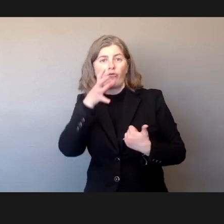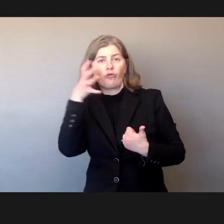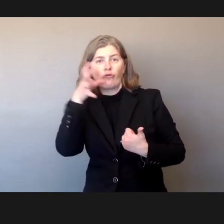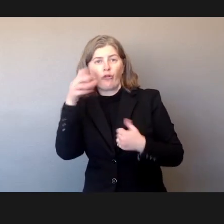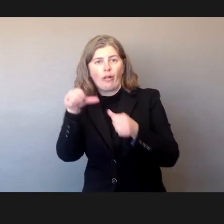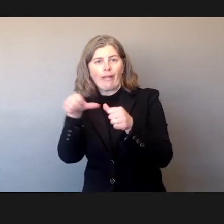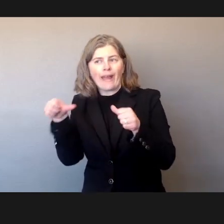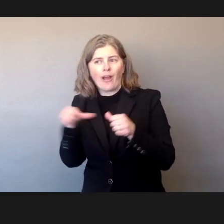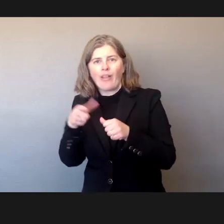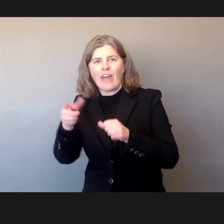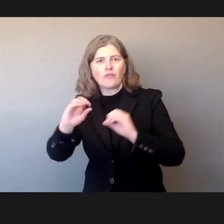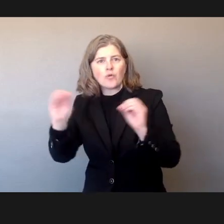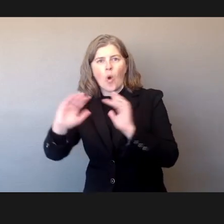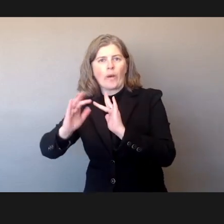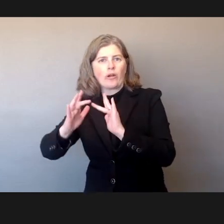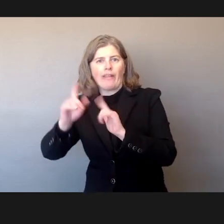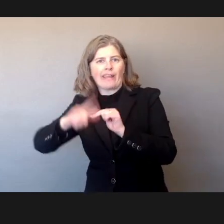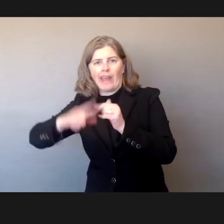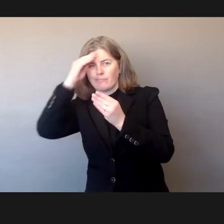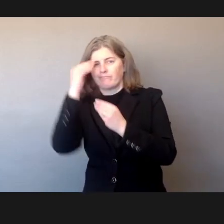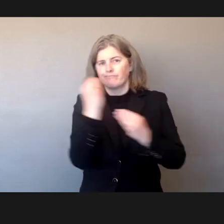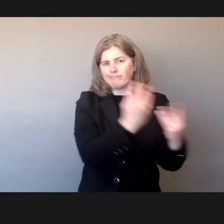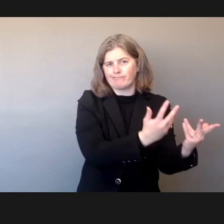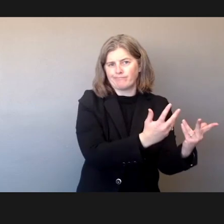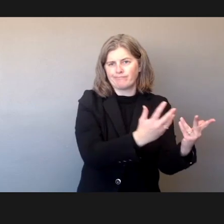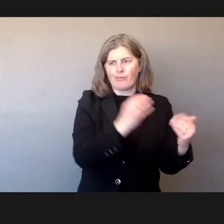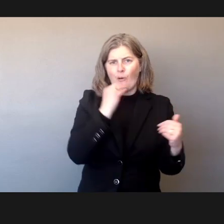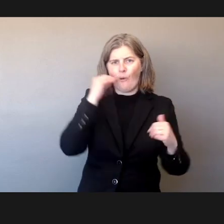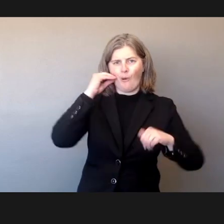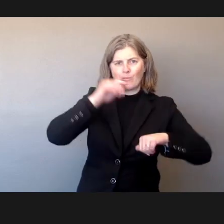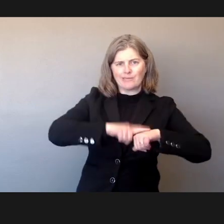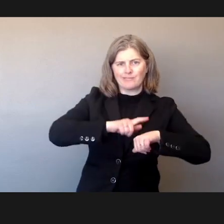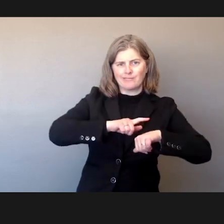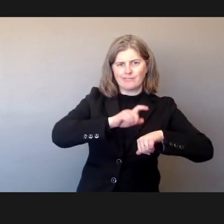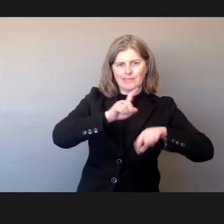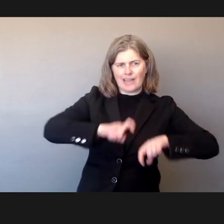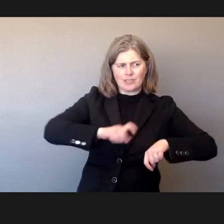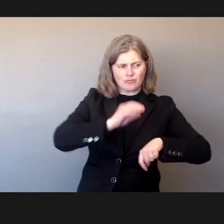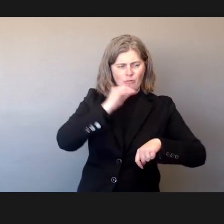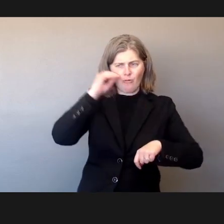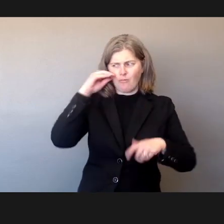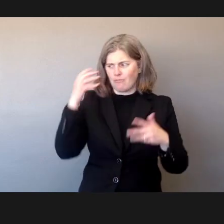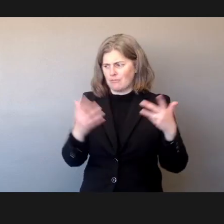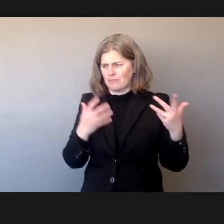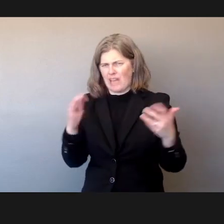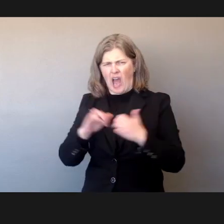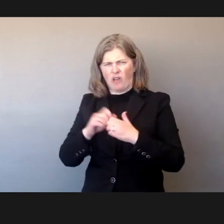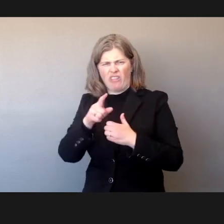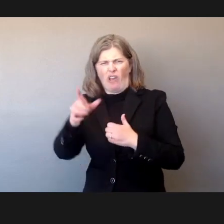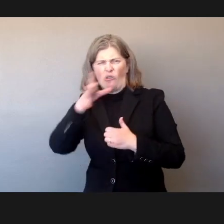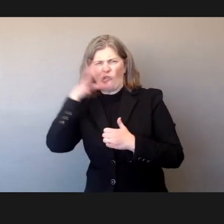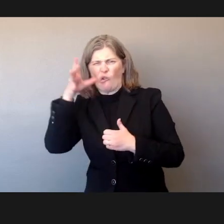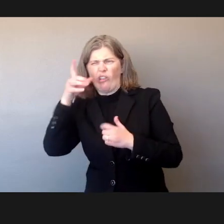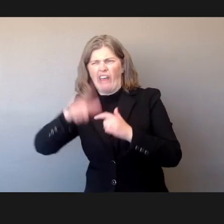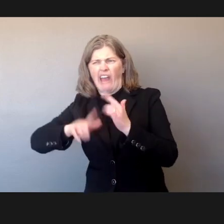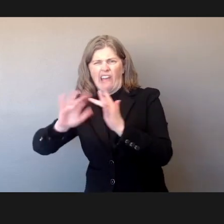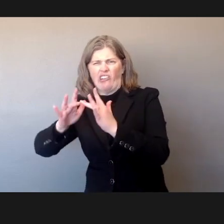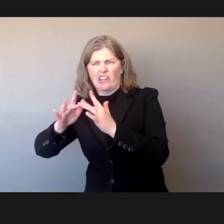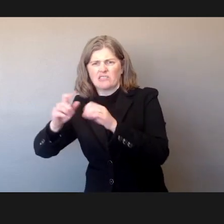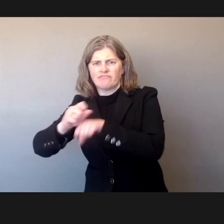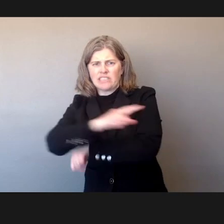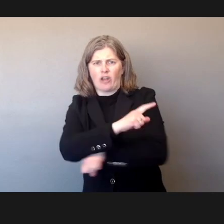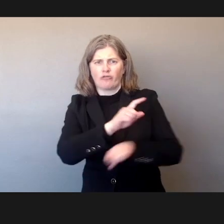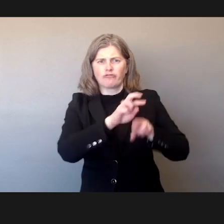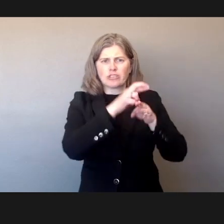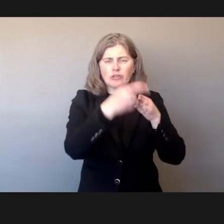have internet access to report home test results online, how would they be able to, send their results